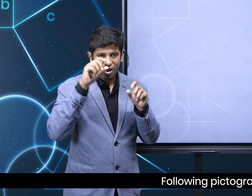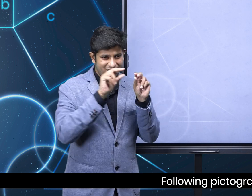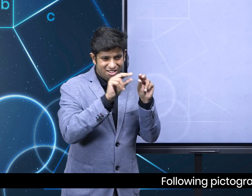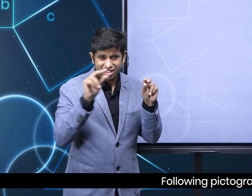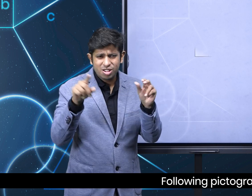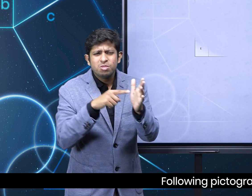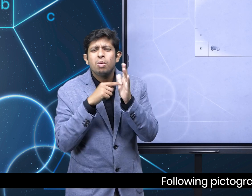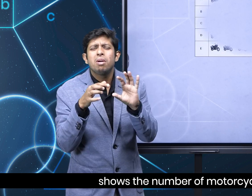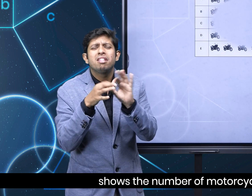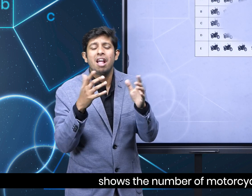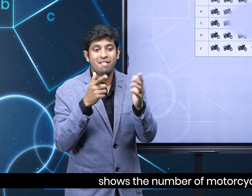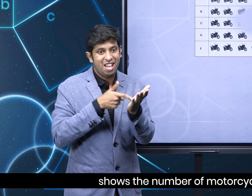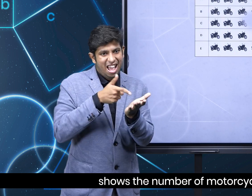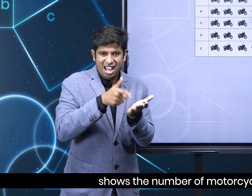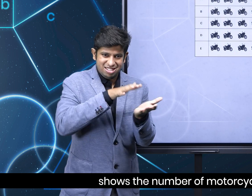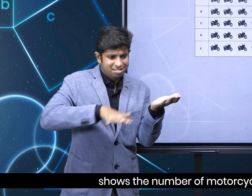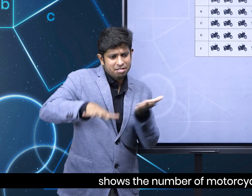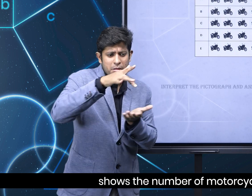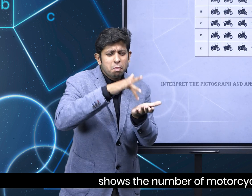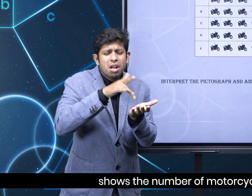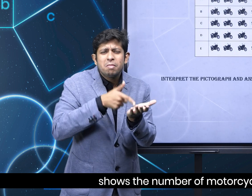Following pictograph shows the number of motorcycles in 5 villages.